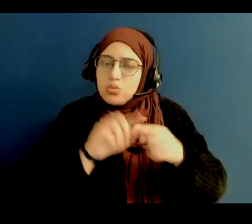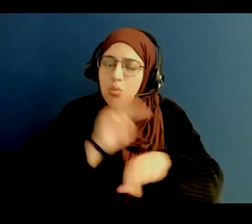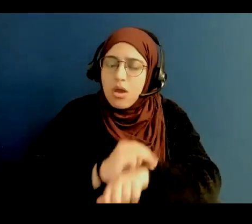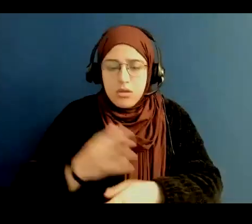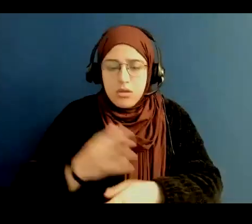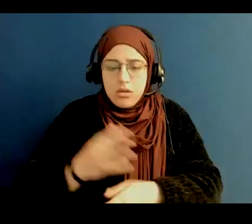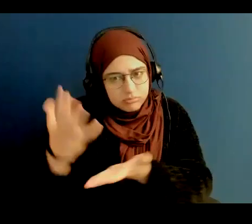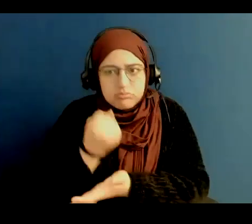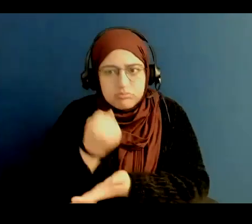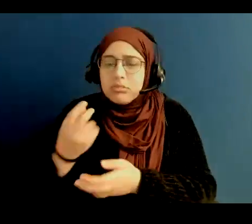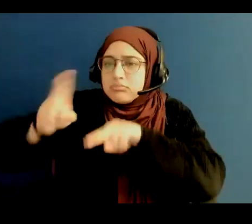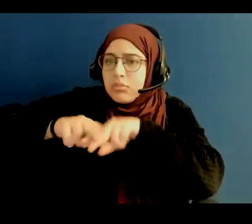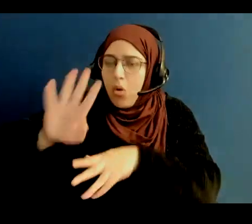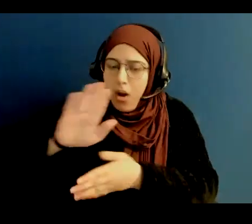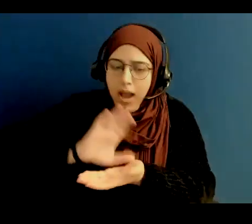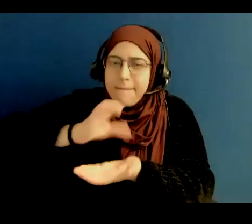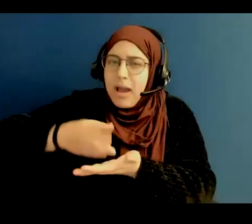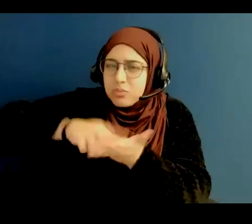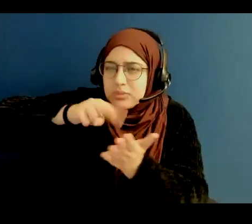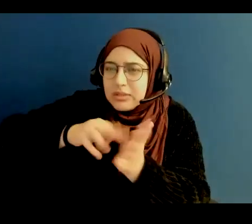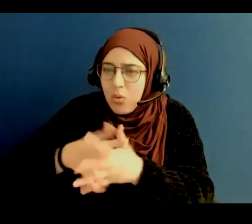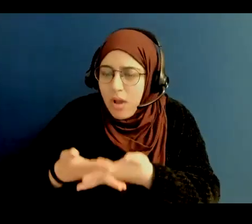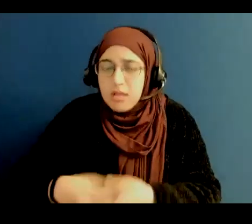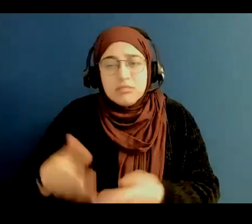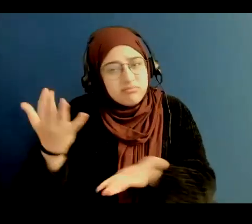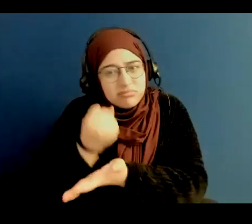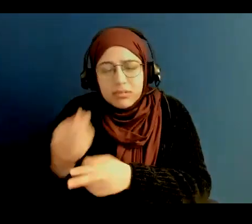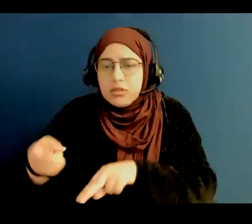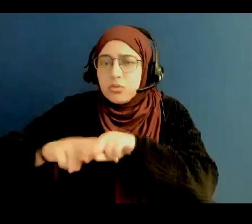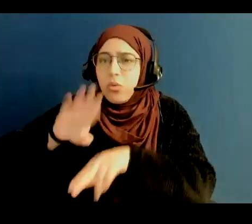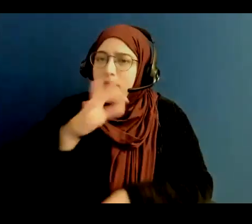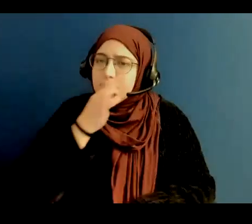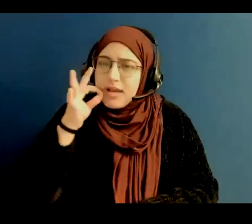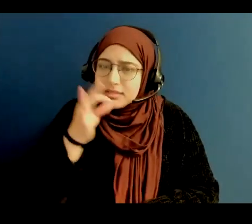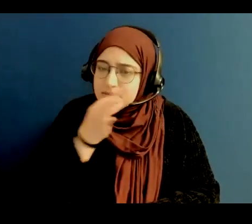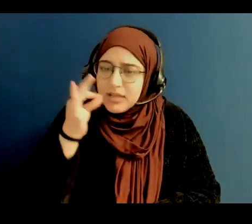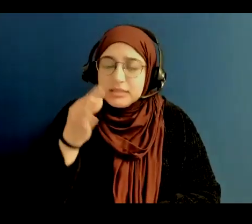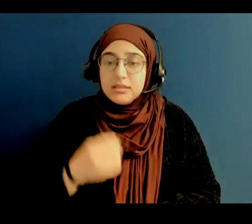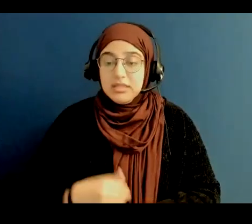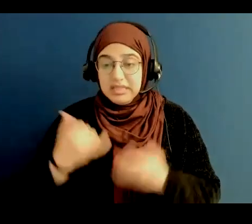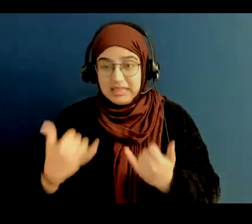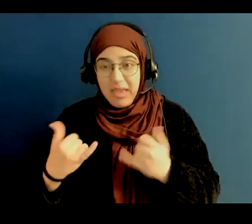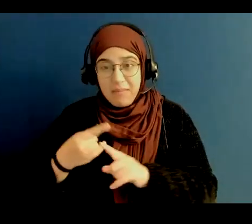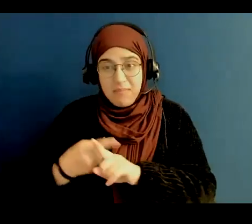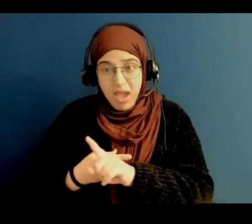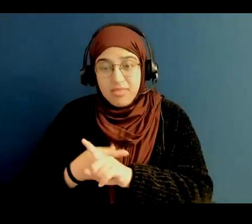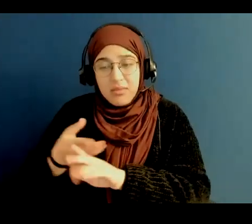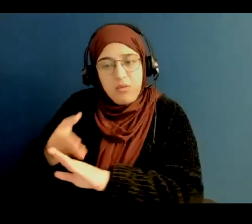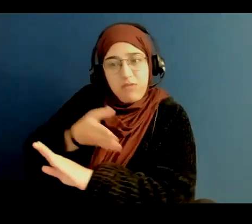to increase the fasting that you do. This month that is right before Ramadan, which is also known as the month of